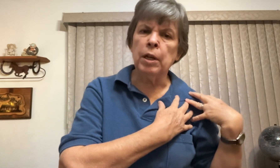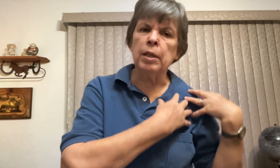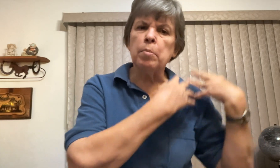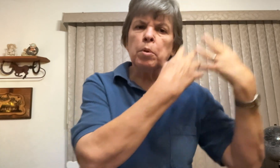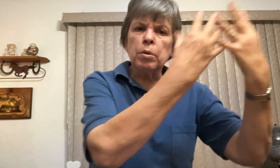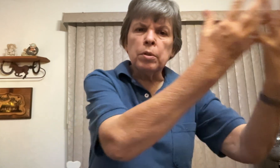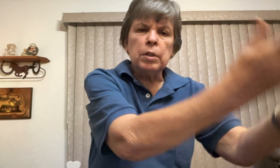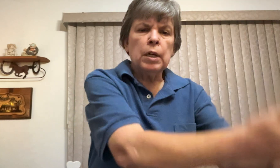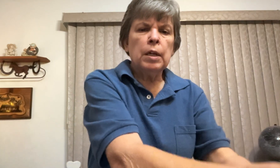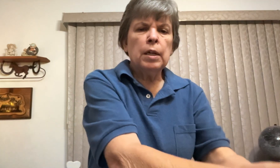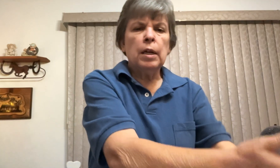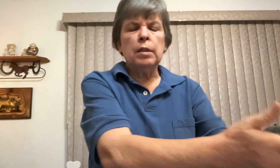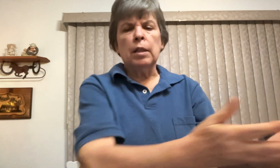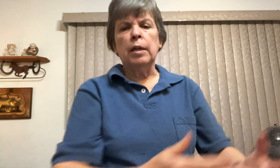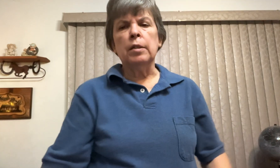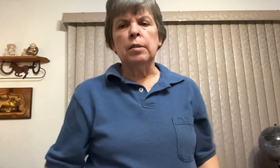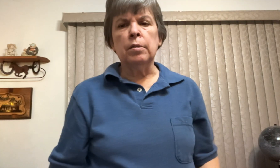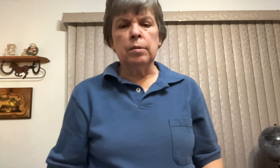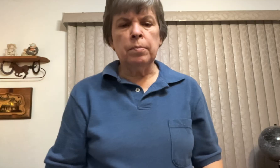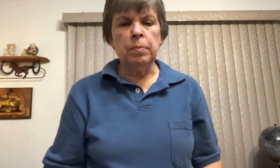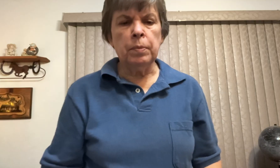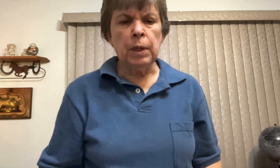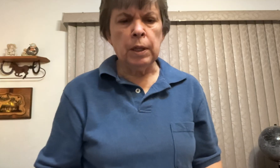the burden and lay it like that.